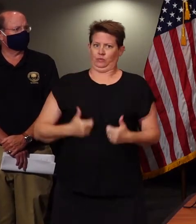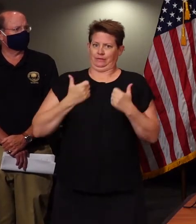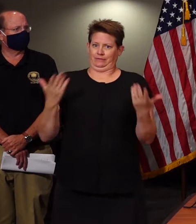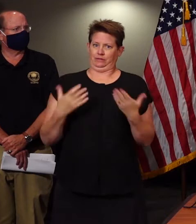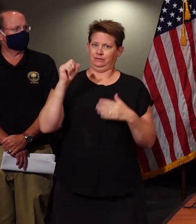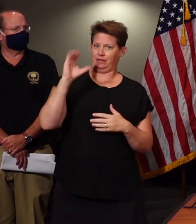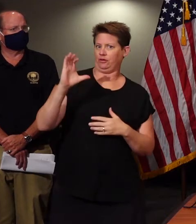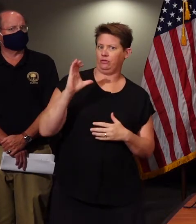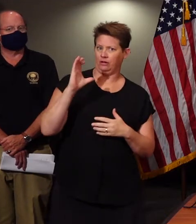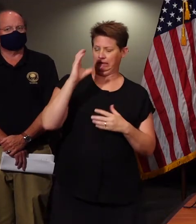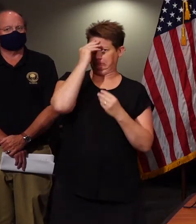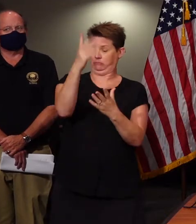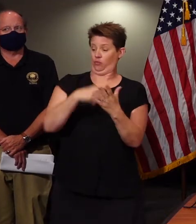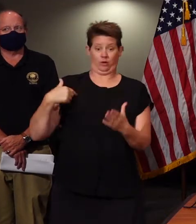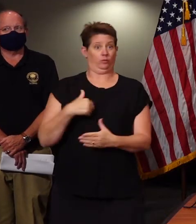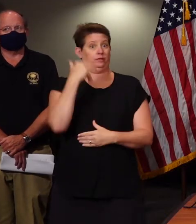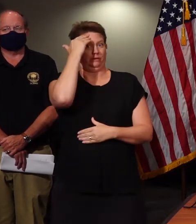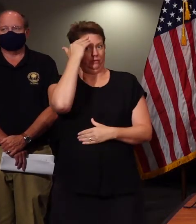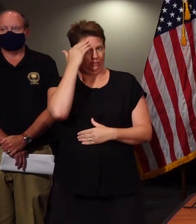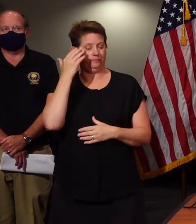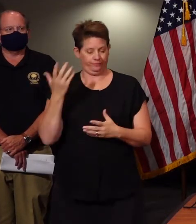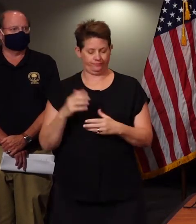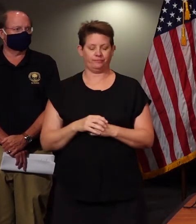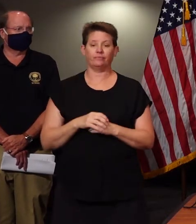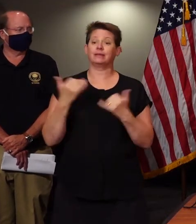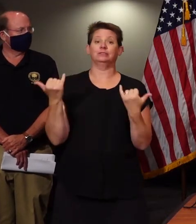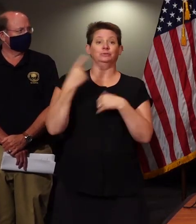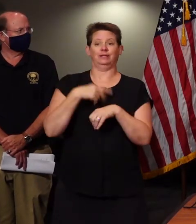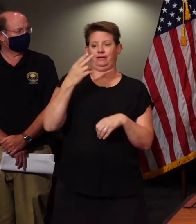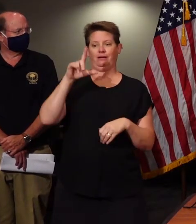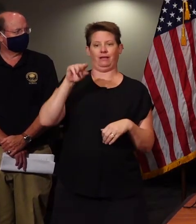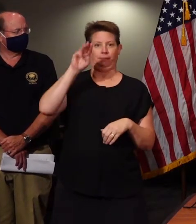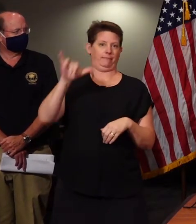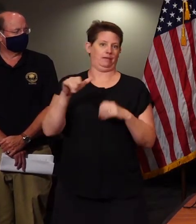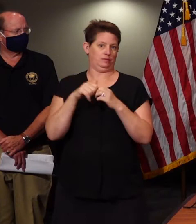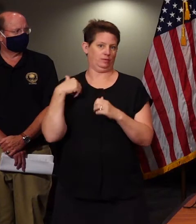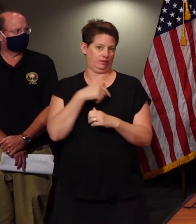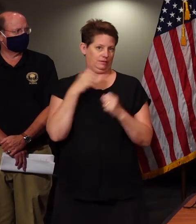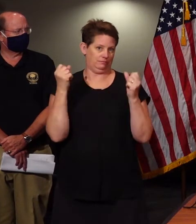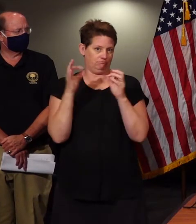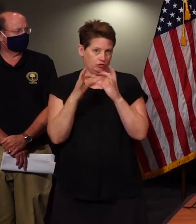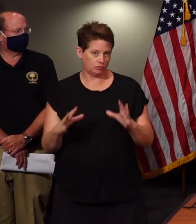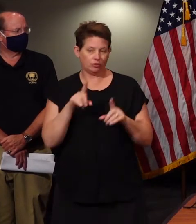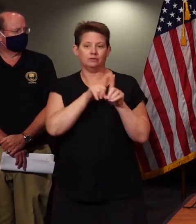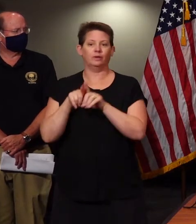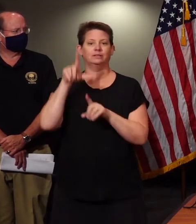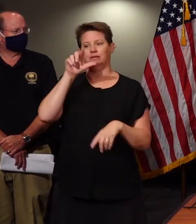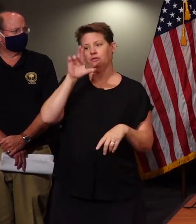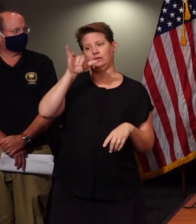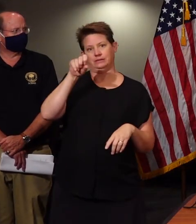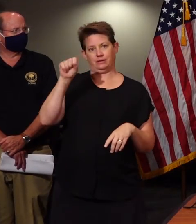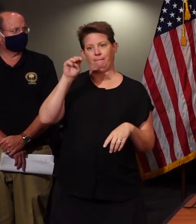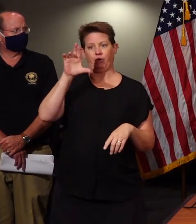on what we know, and we will do that today. Holly May is with us, signing along with Larissa Martin.